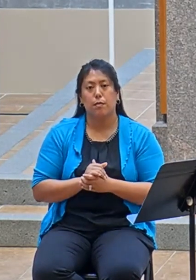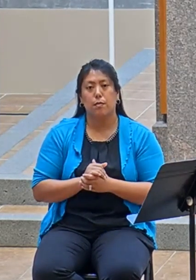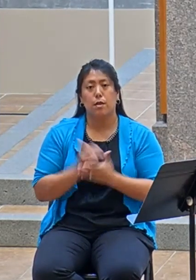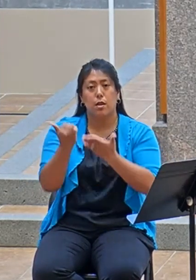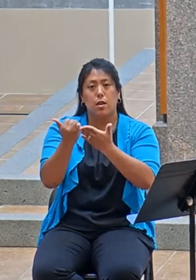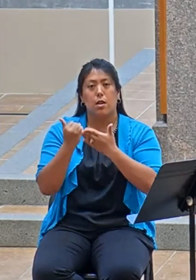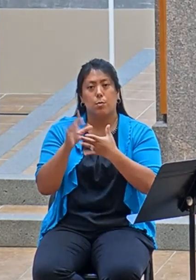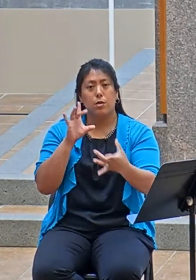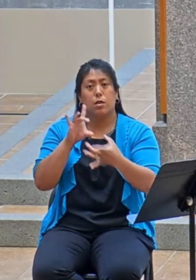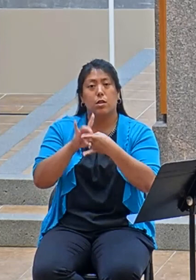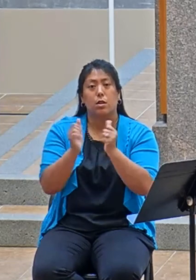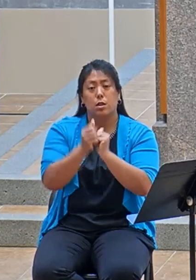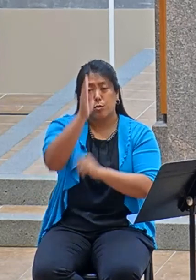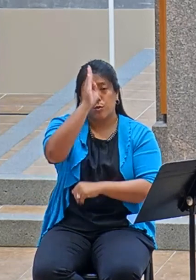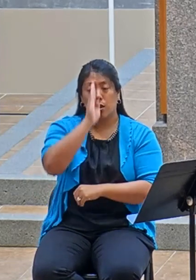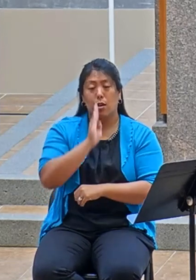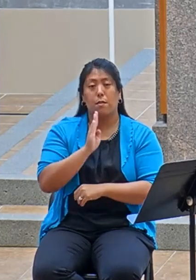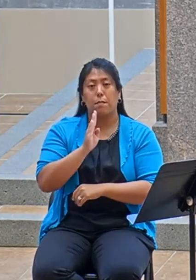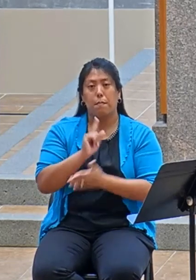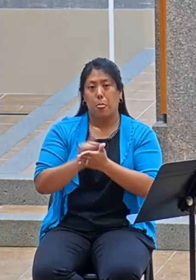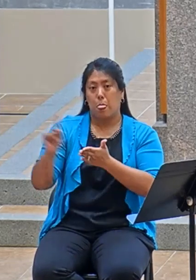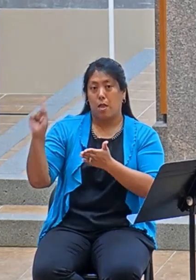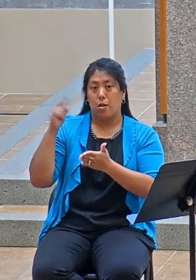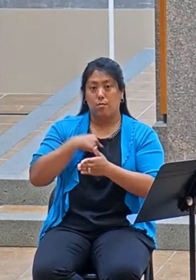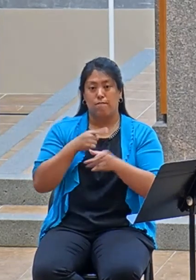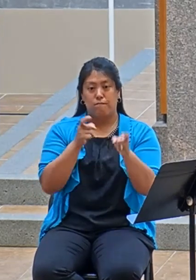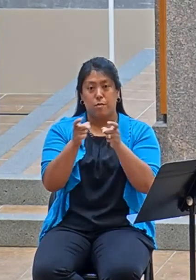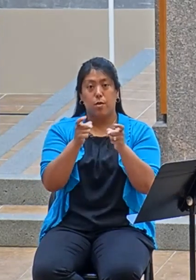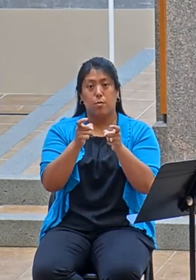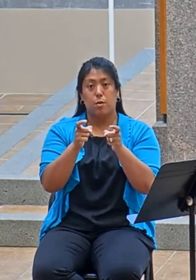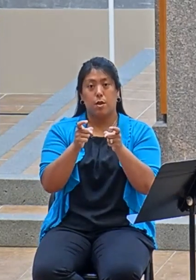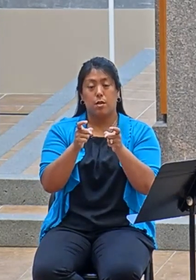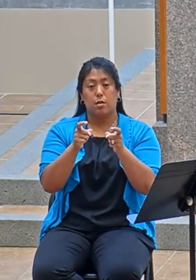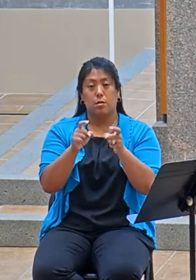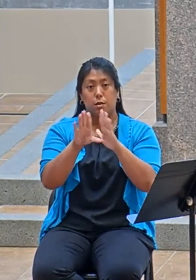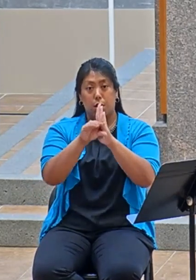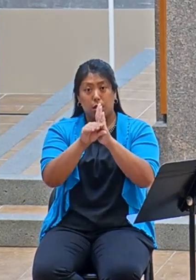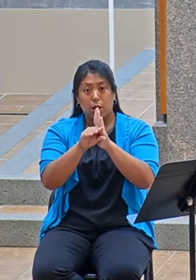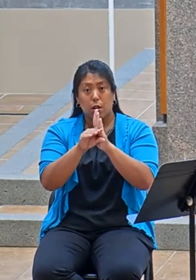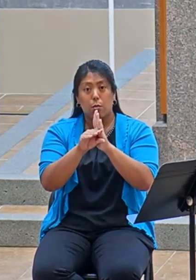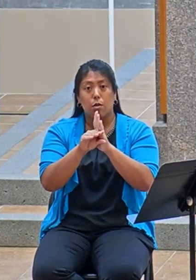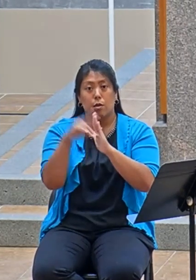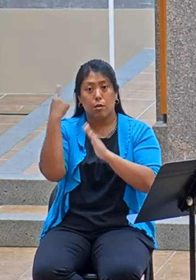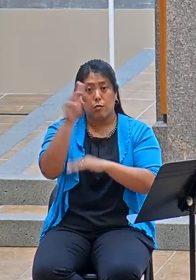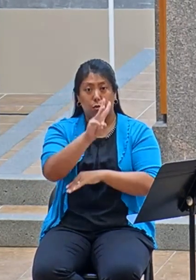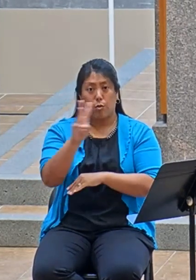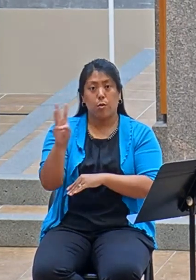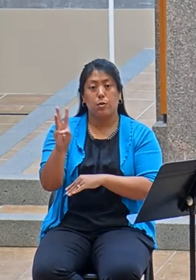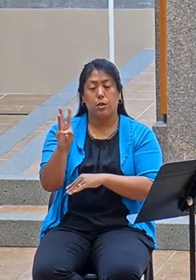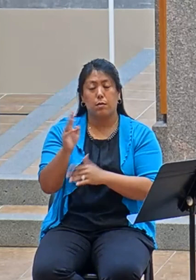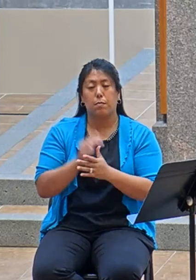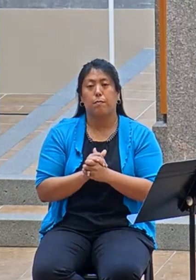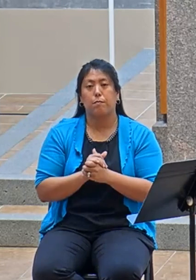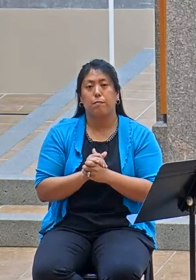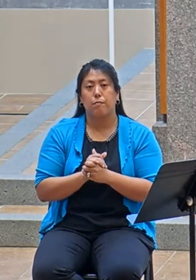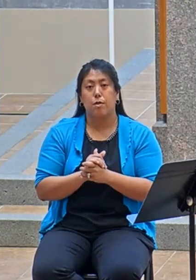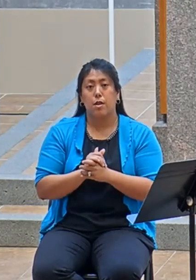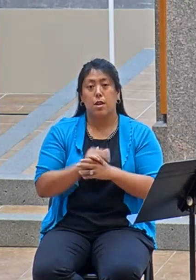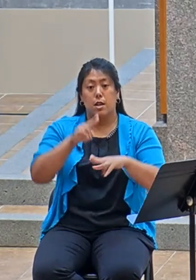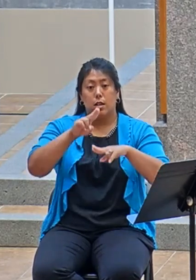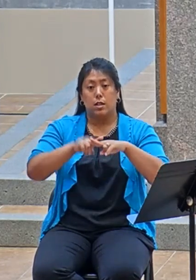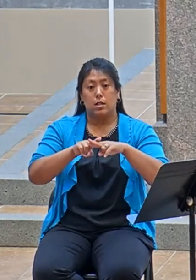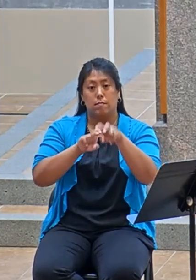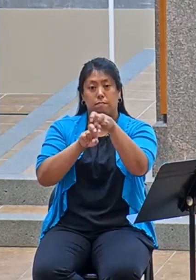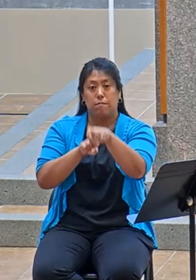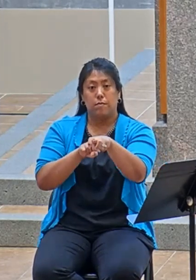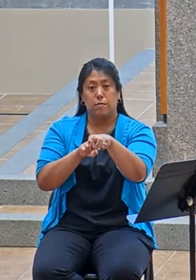God. Last week, I was operating the camera for the live streaming, and right in front of me was a